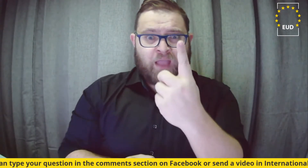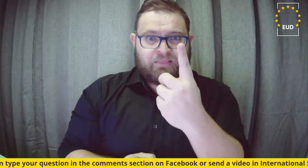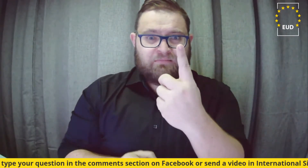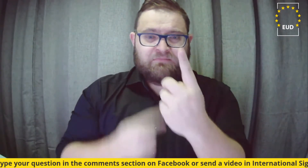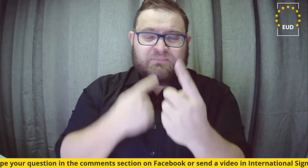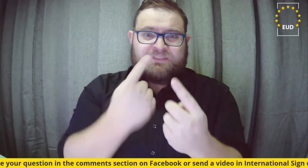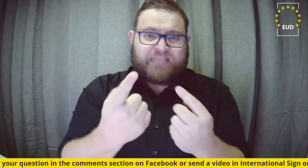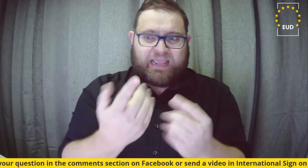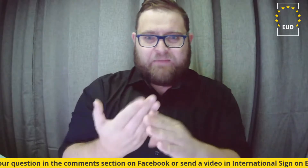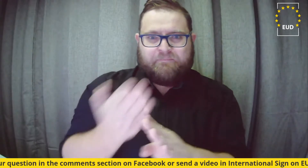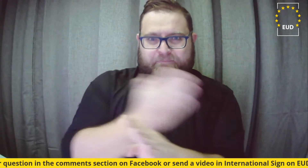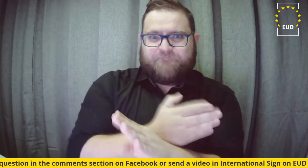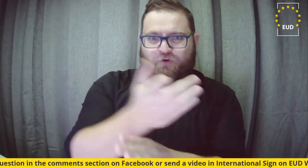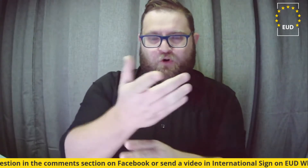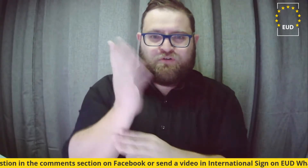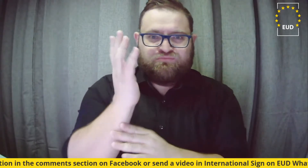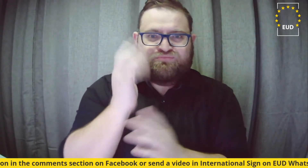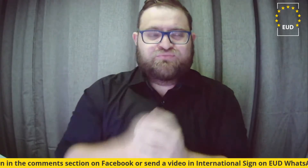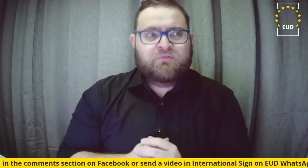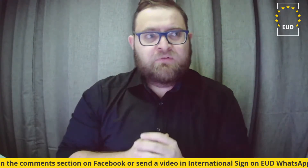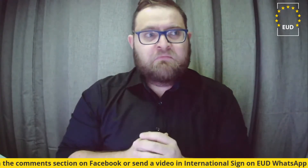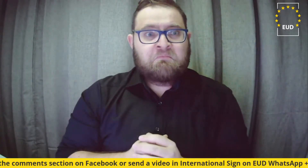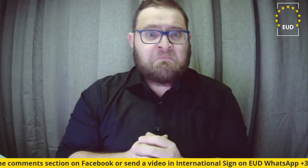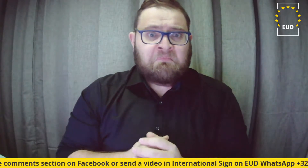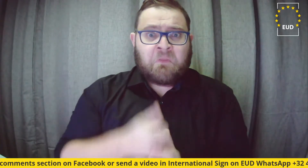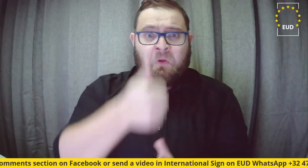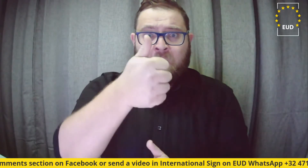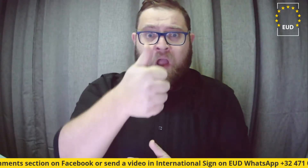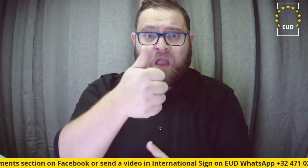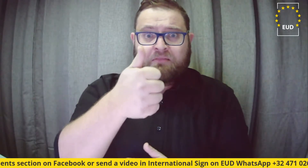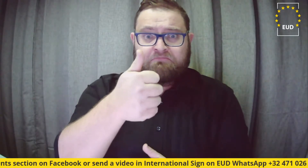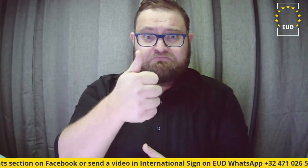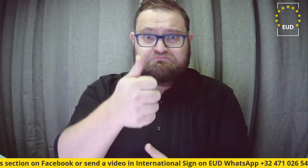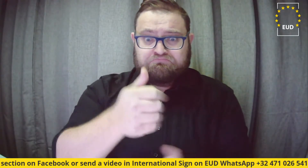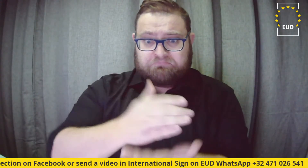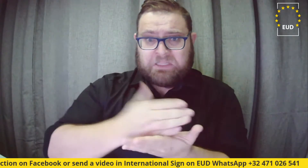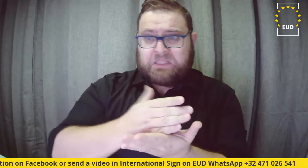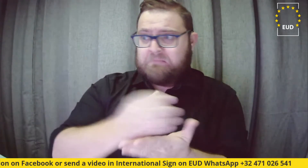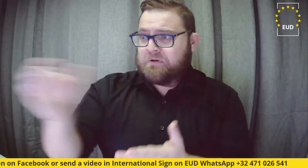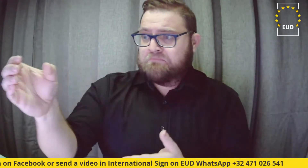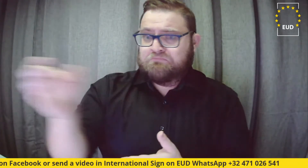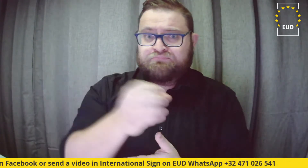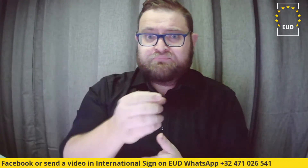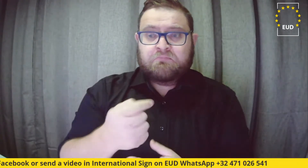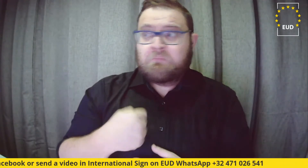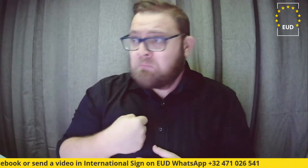In terms of the training for interpreters, I'd like to discuss two themes.